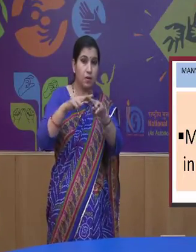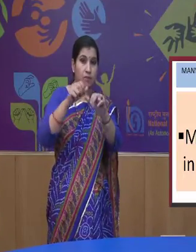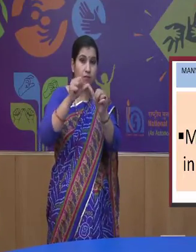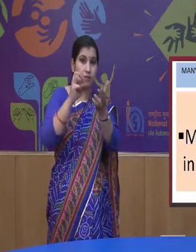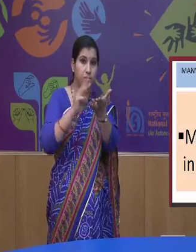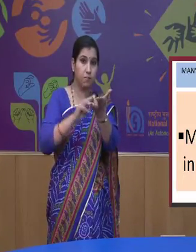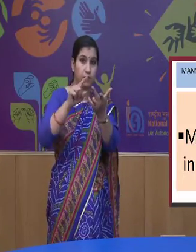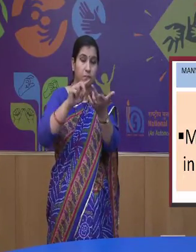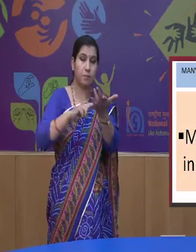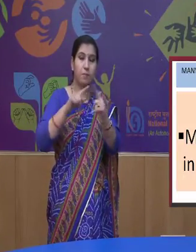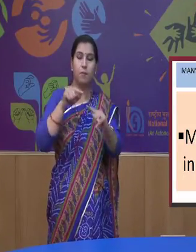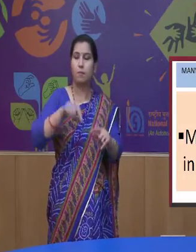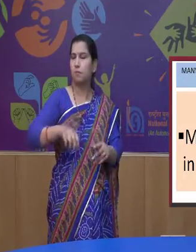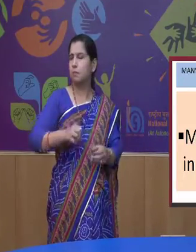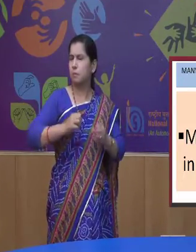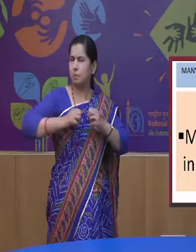which was the most harmful,